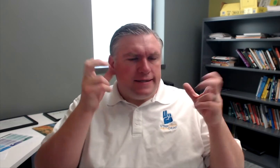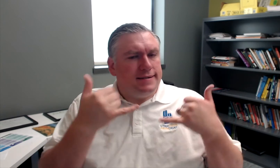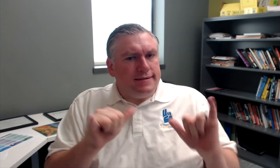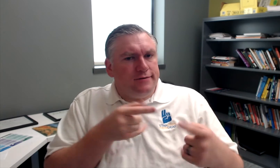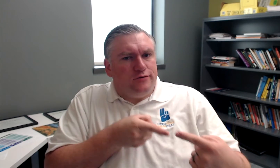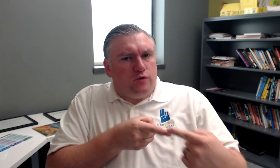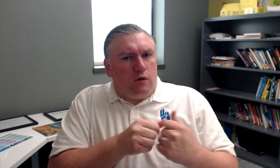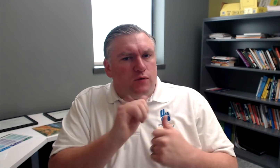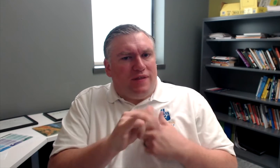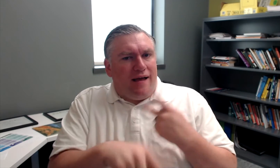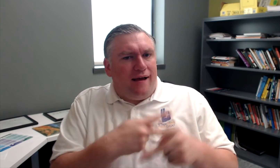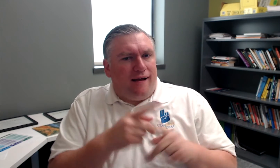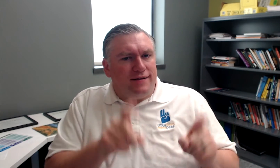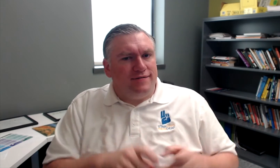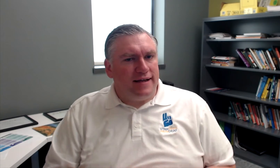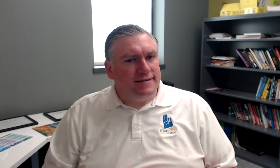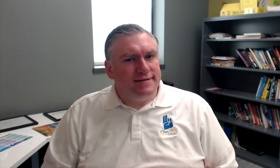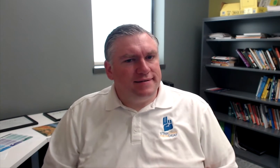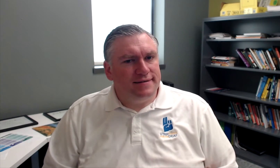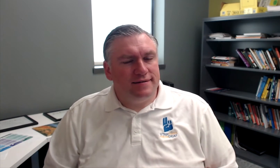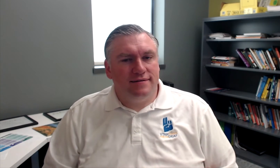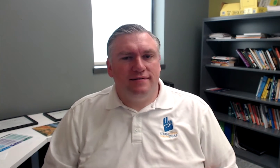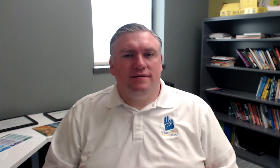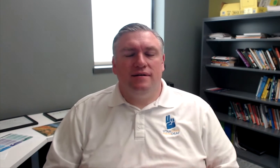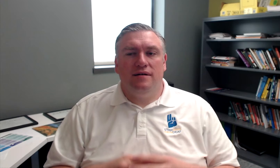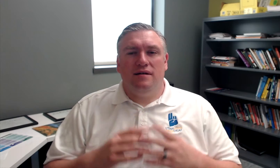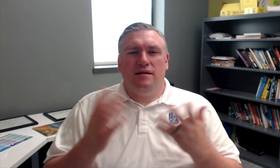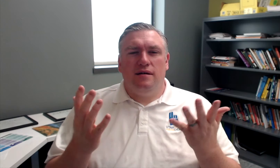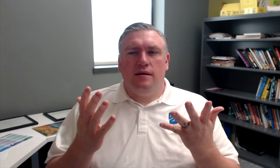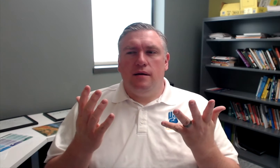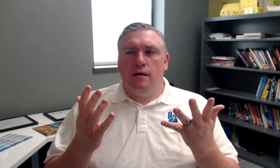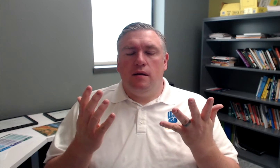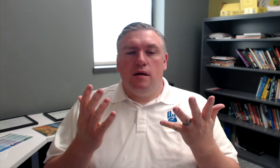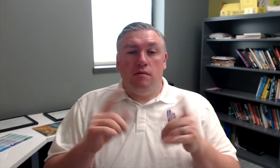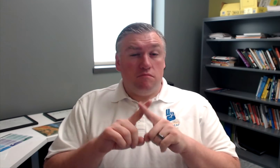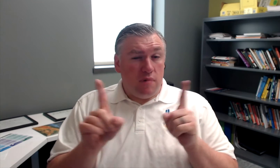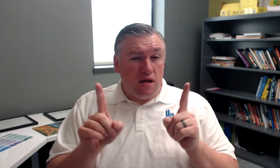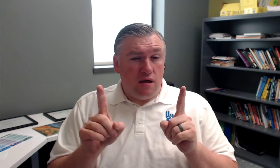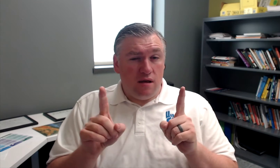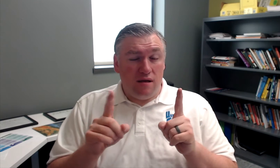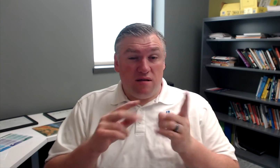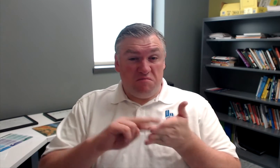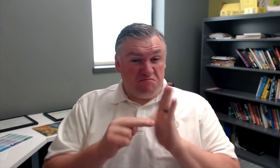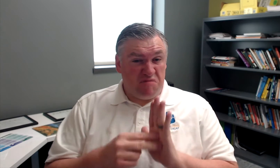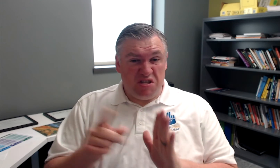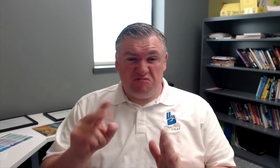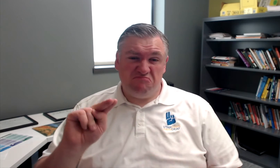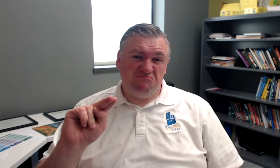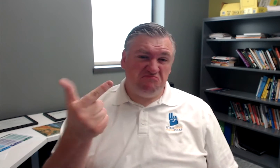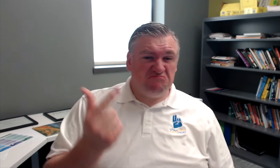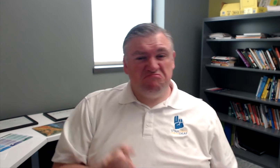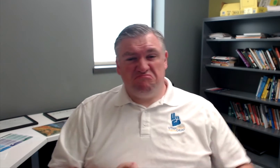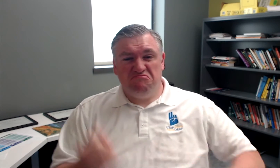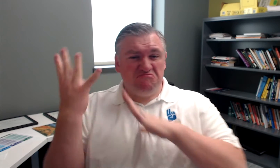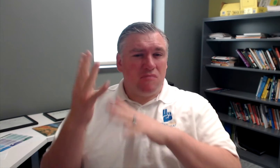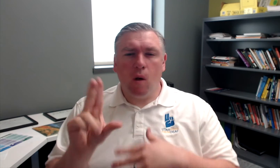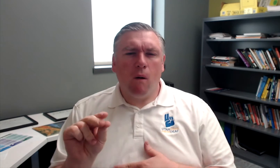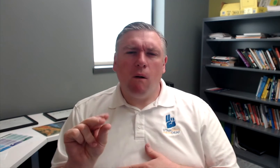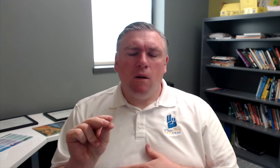Even students with high levels of hearing struggle on those tests. But that means that they're no good and we need